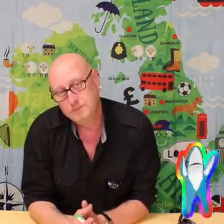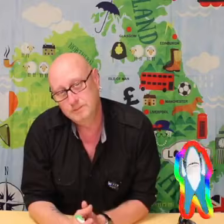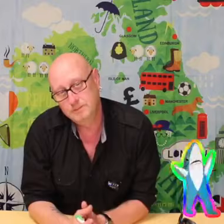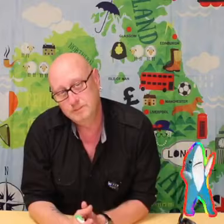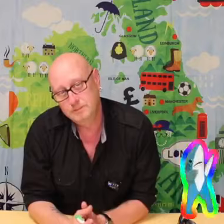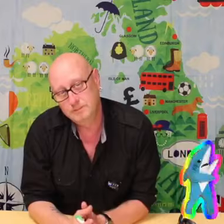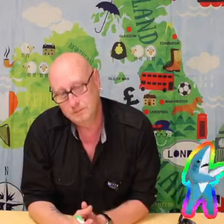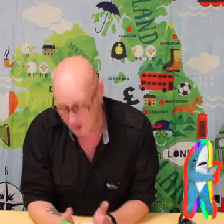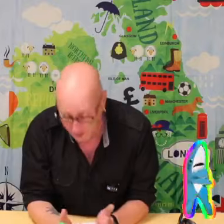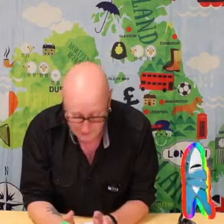Heathlands Bubbles.